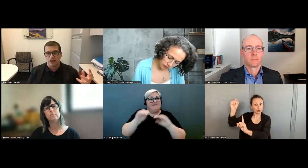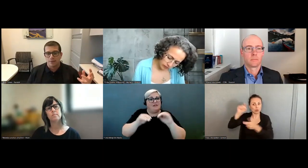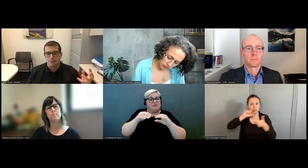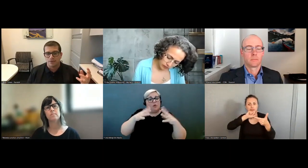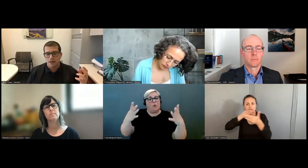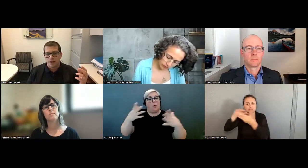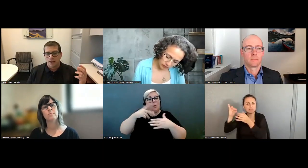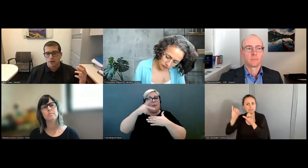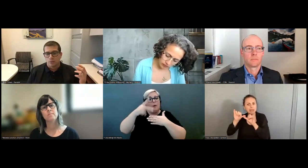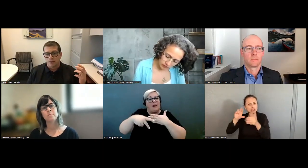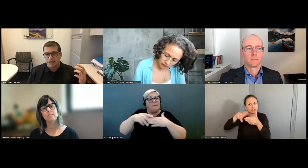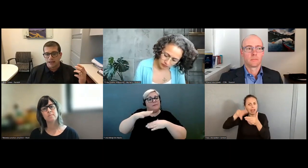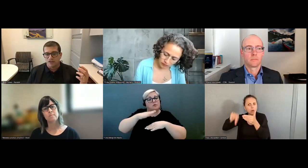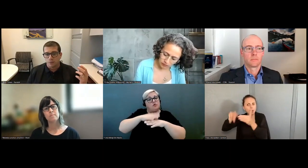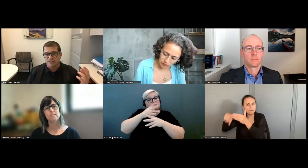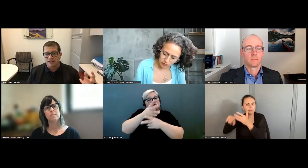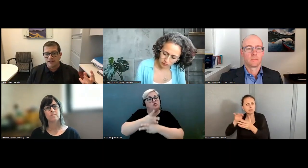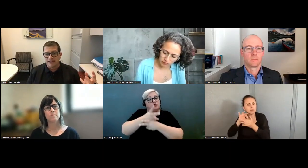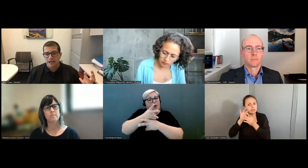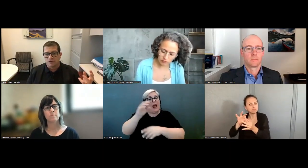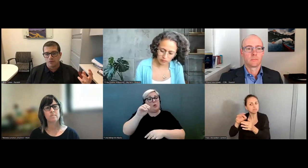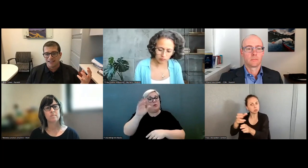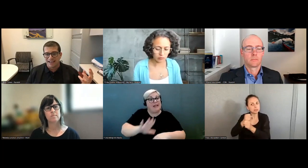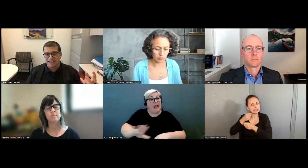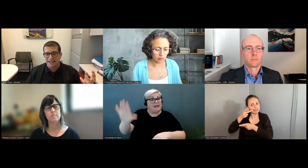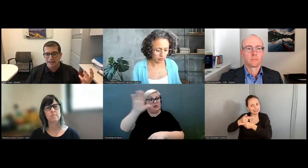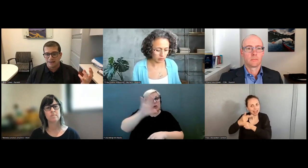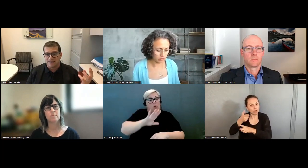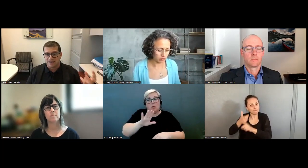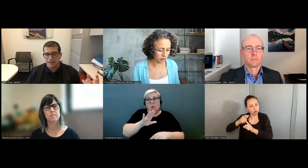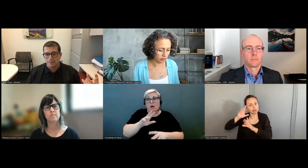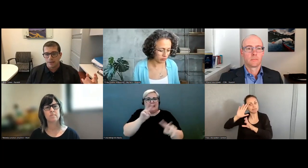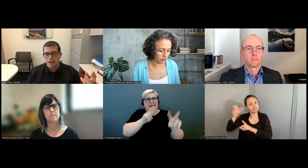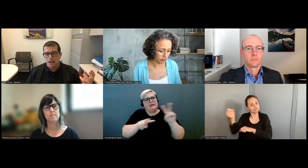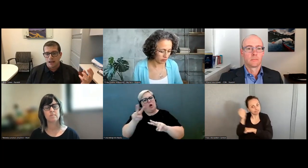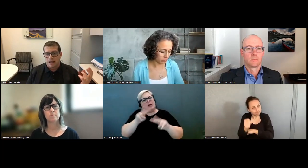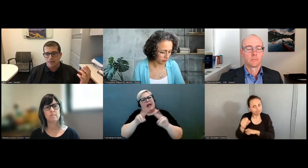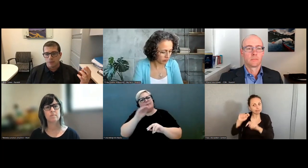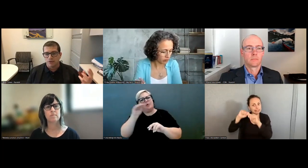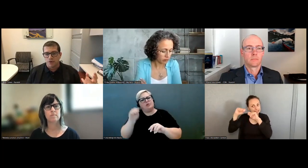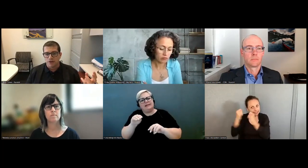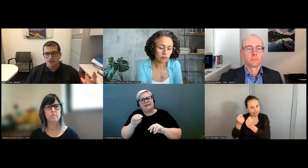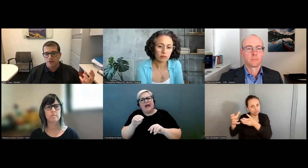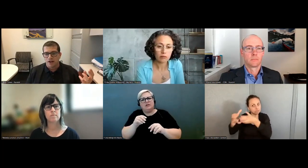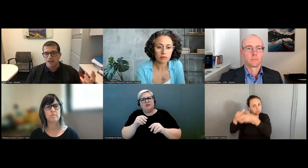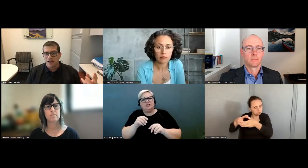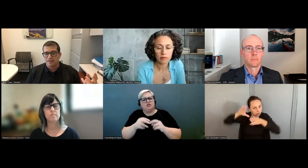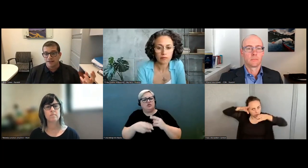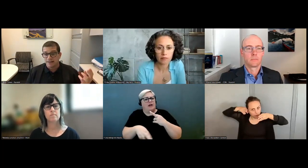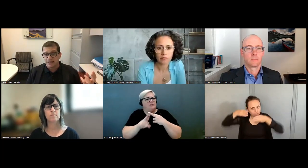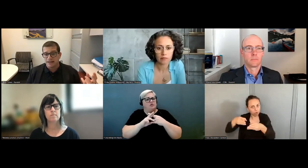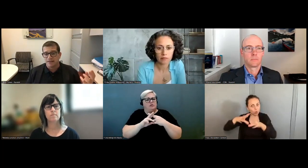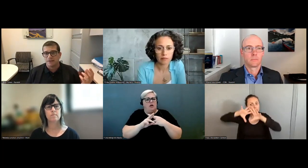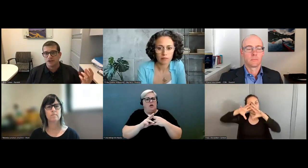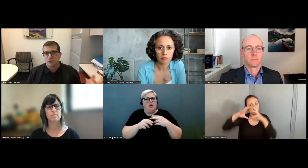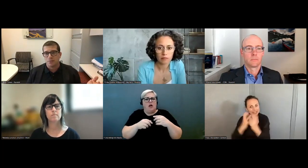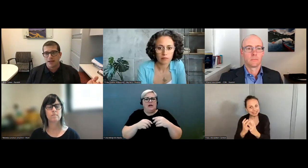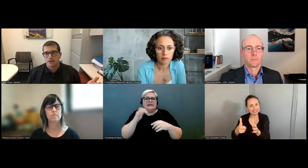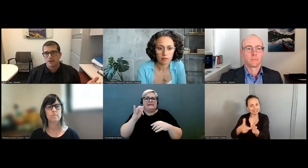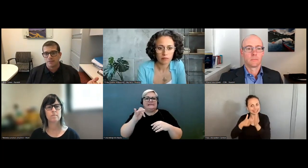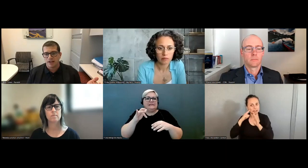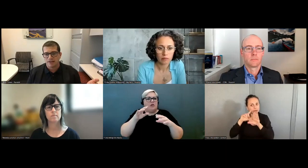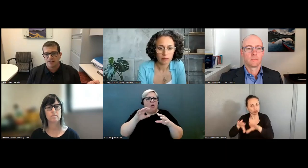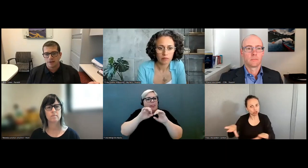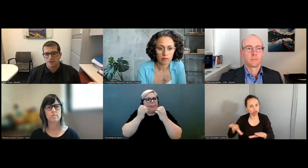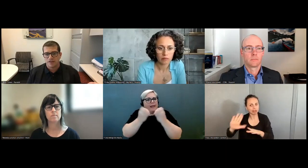the outcomes related to receiving care from a dedicated team that was focused on the holistic needs of children,